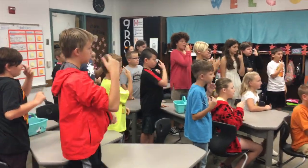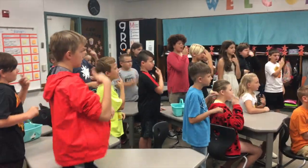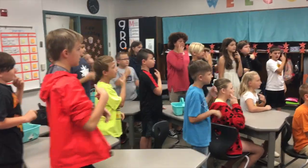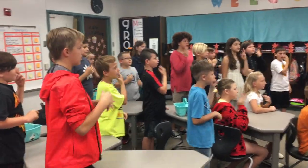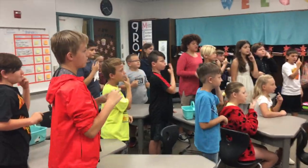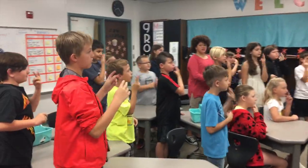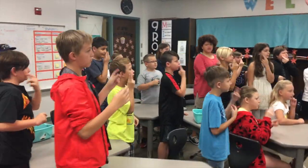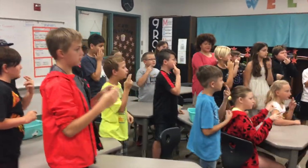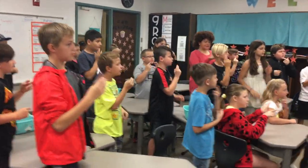red roses